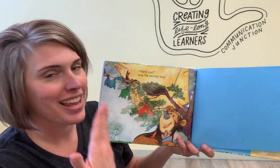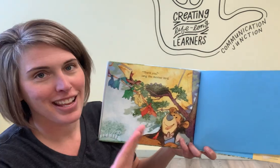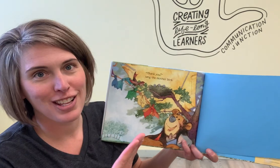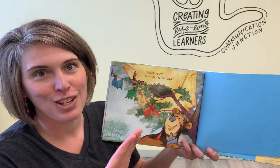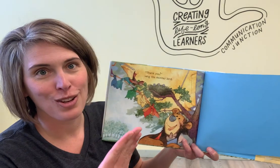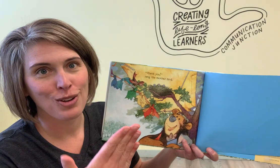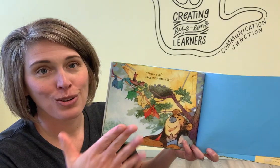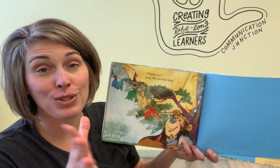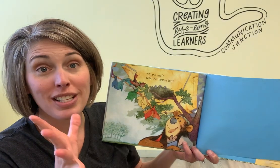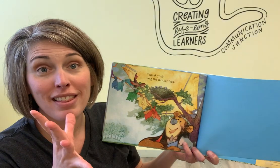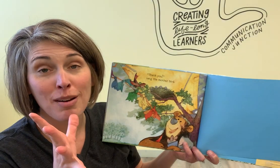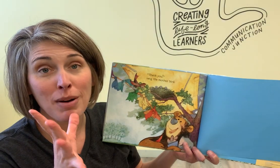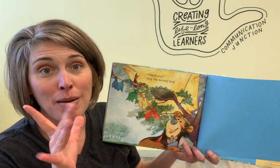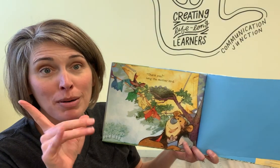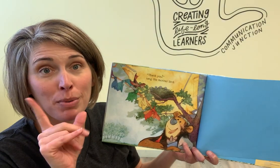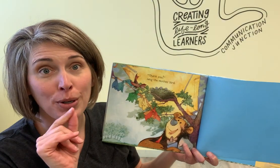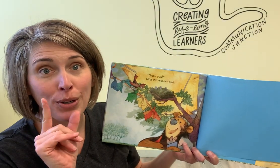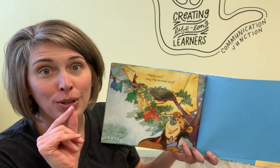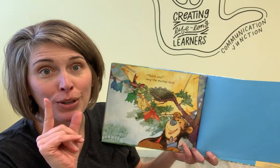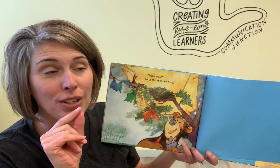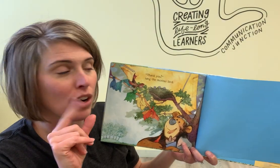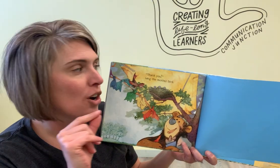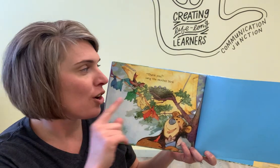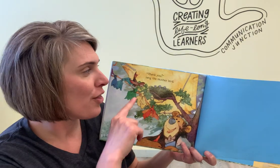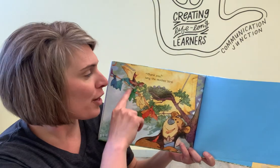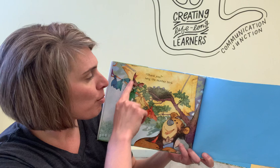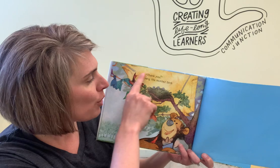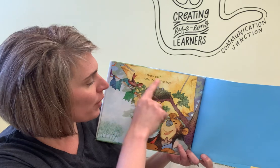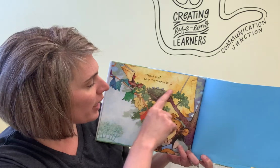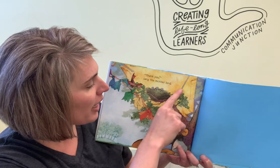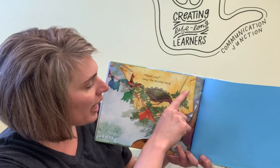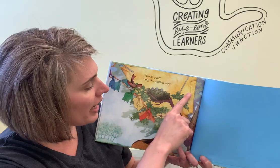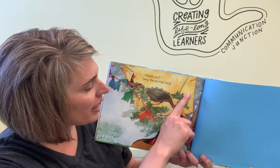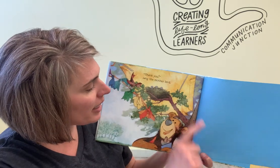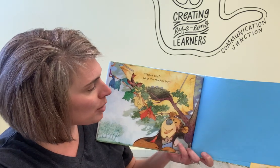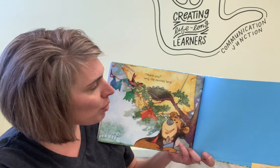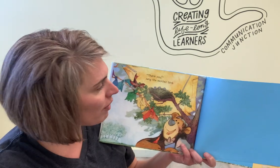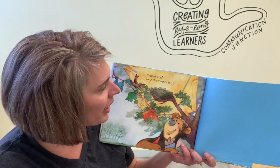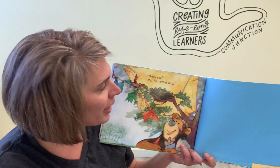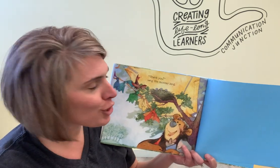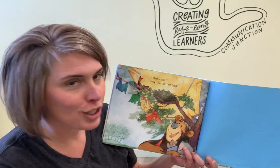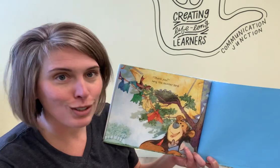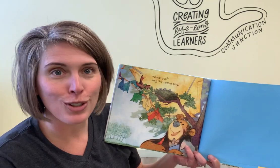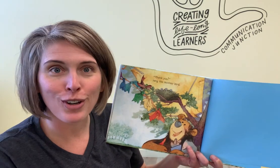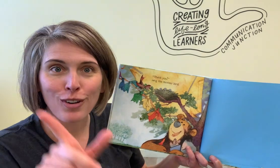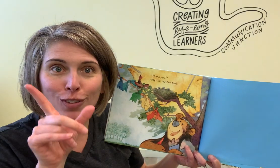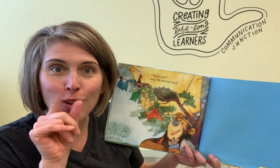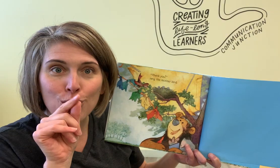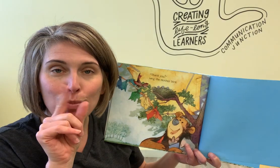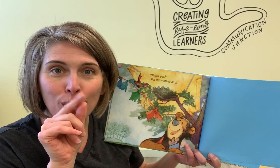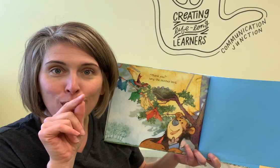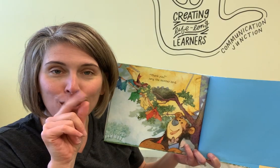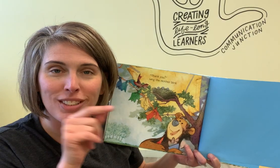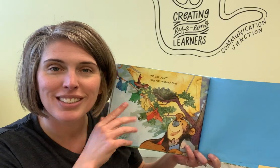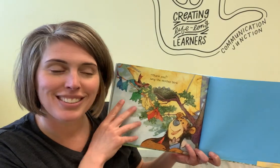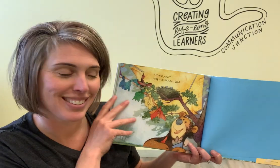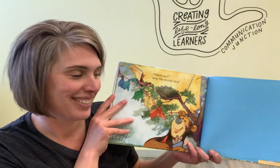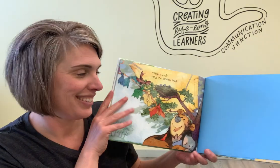Thank you, said the mama bird. Their broken kite is providing a shelter for those birds.